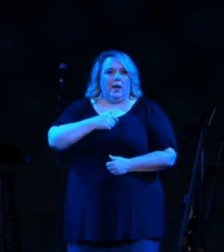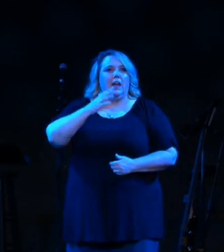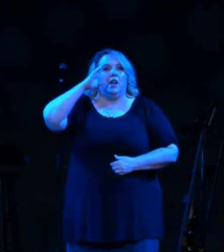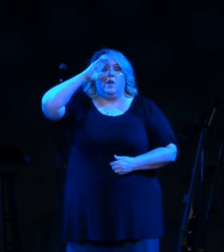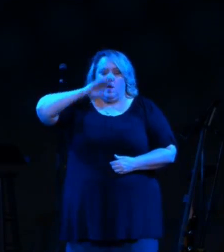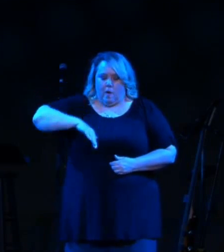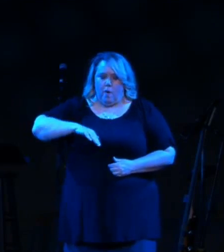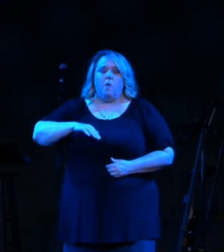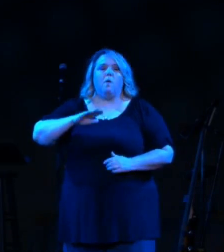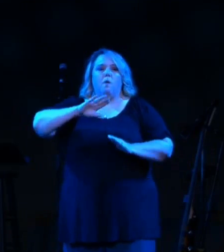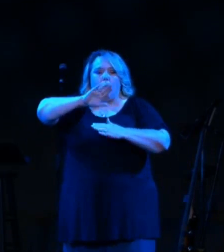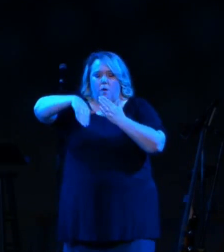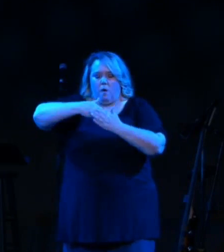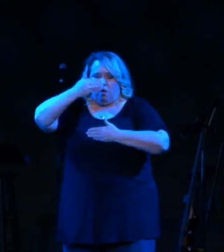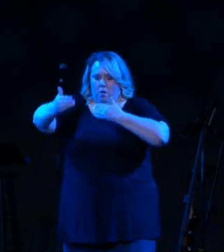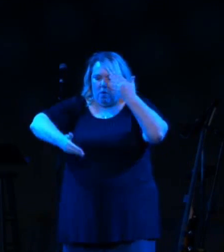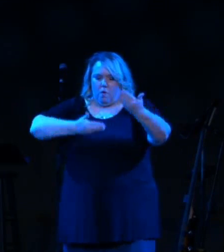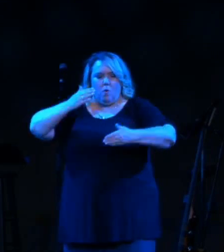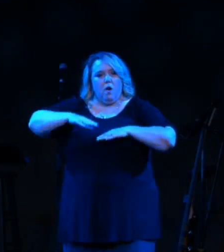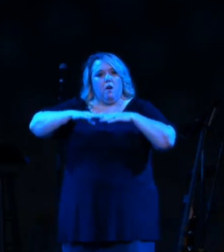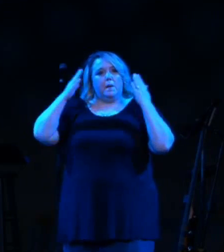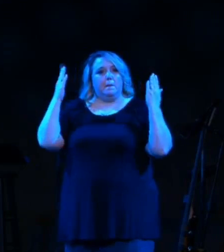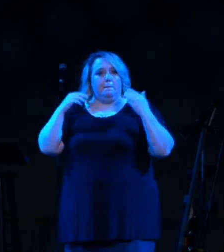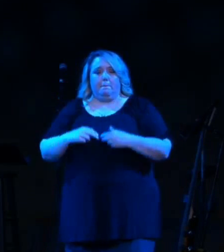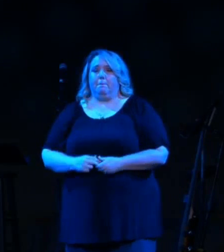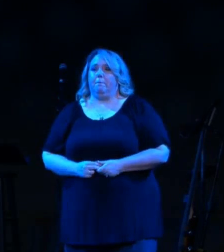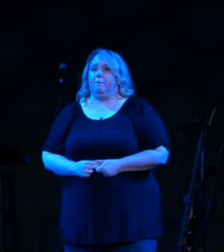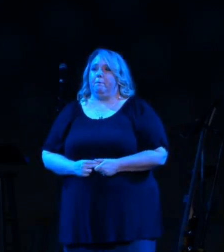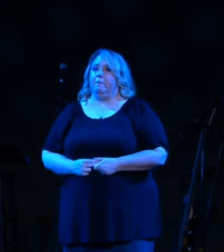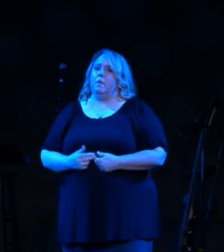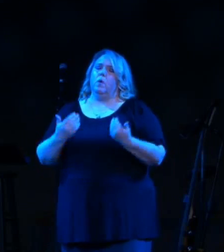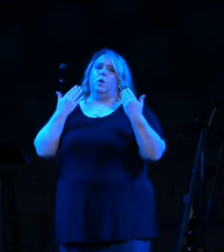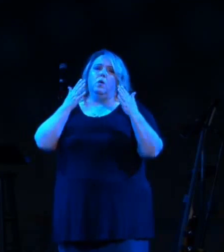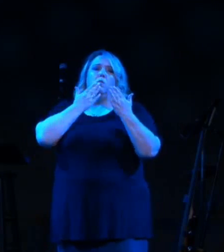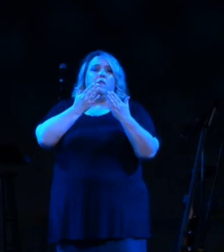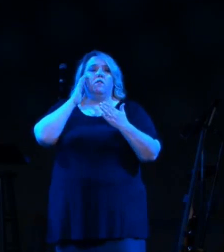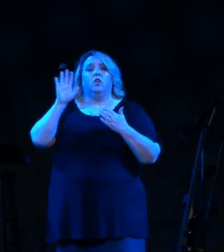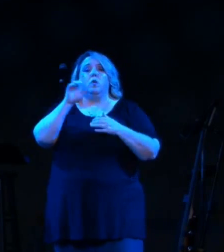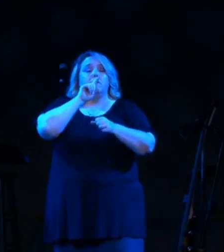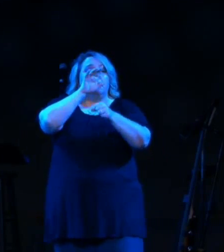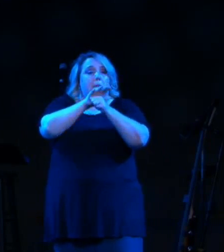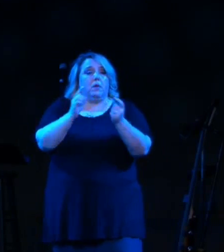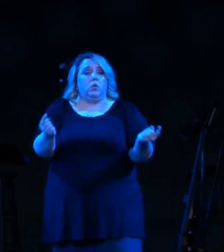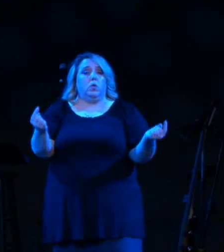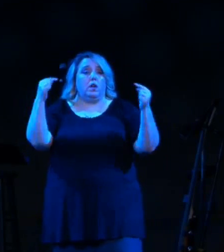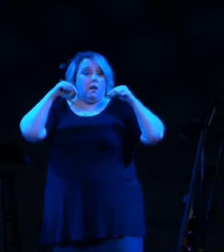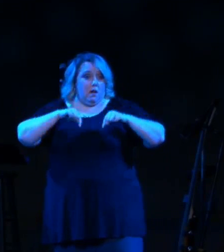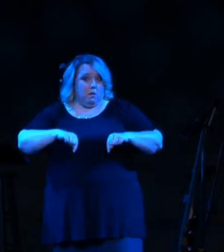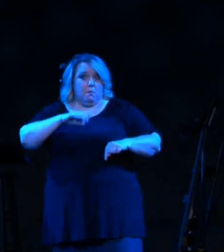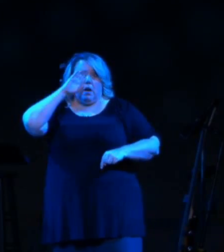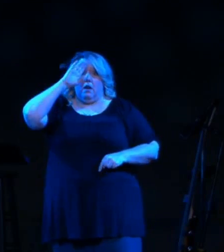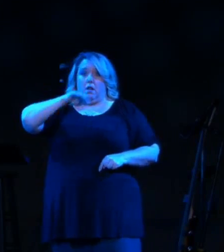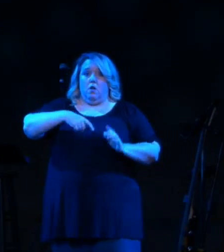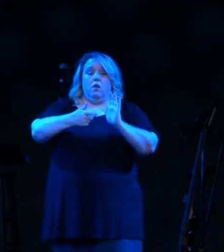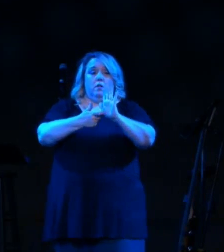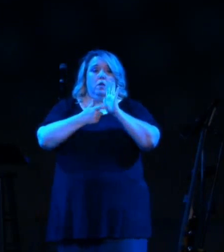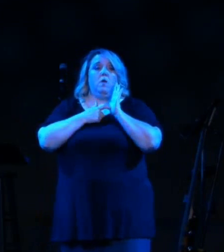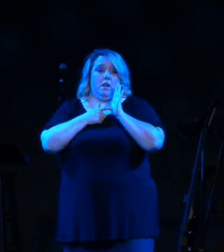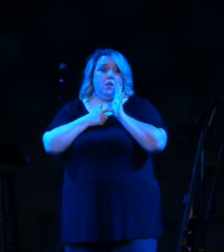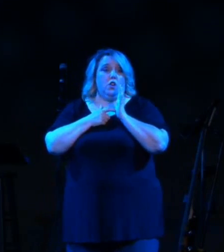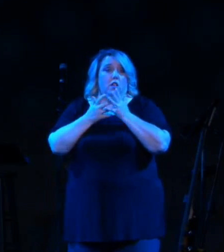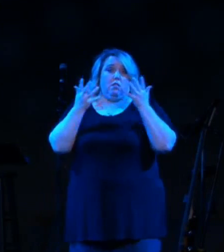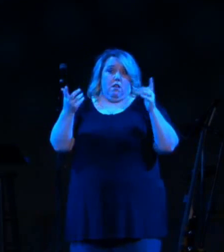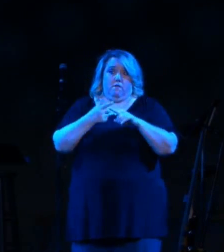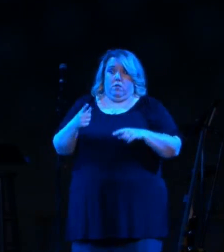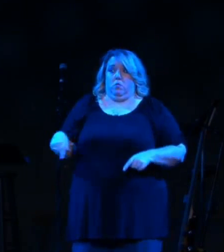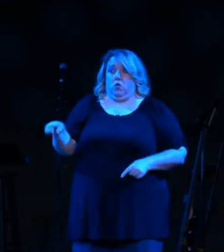room for all. I'm grateful for your commitment to be here. I know it required of you. But I've